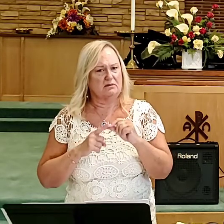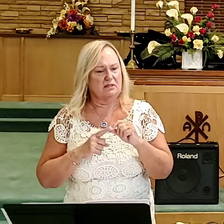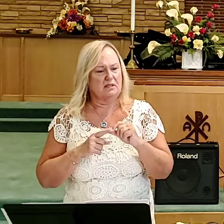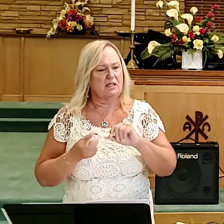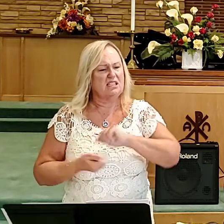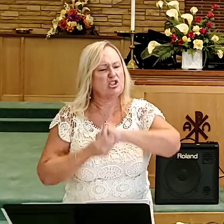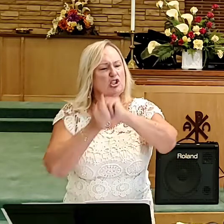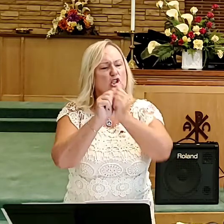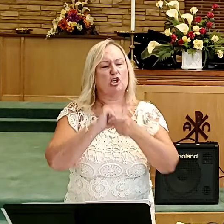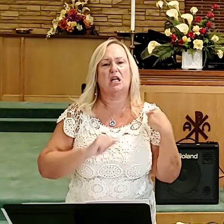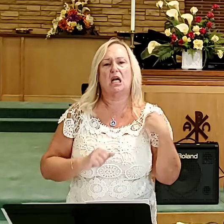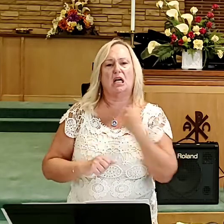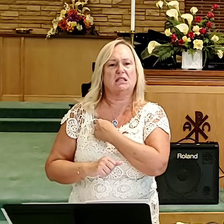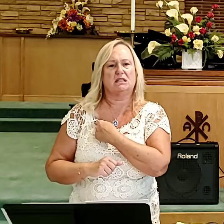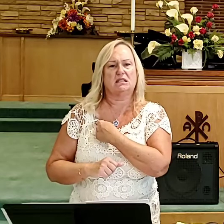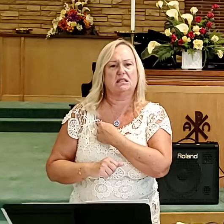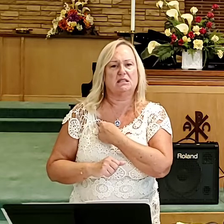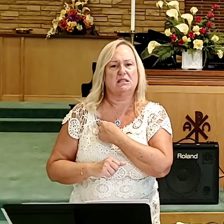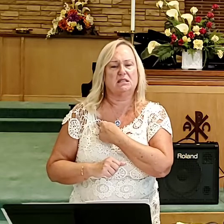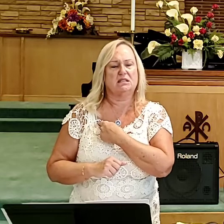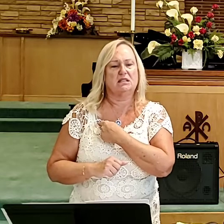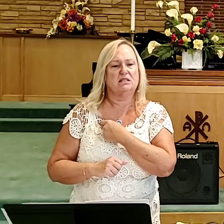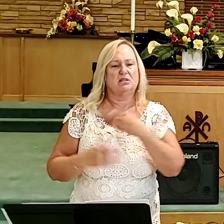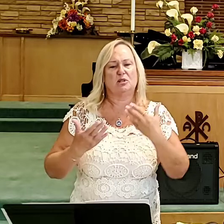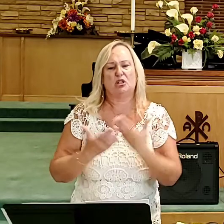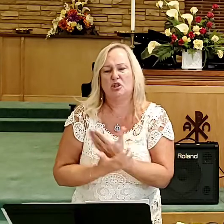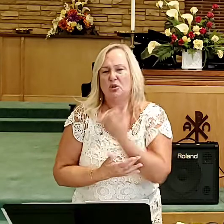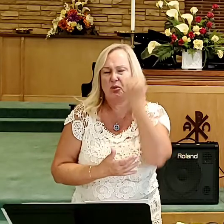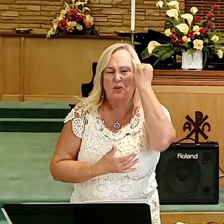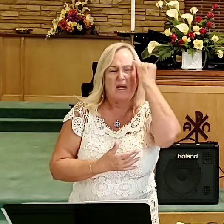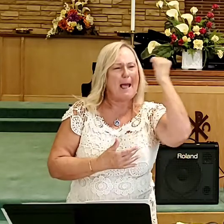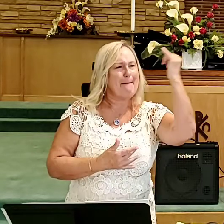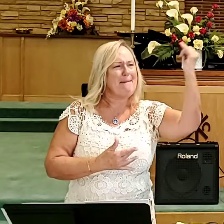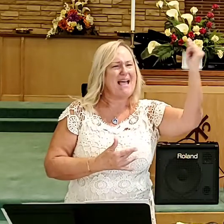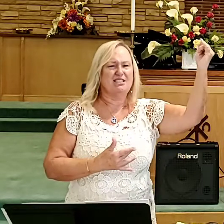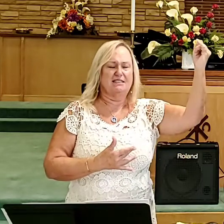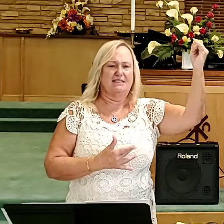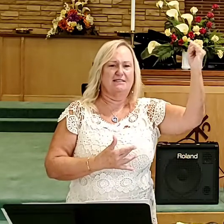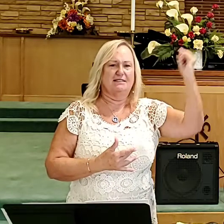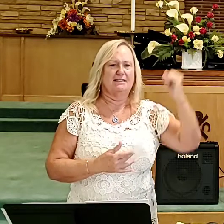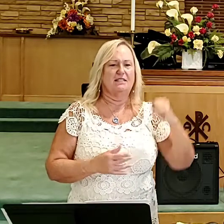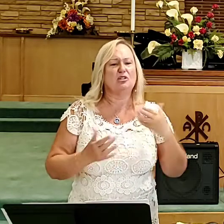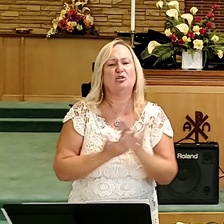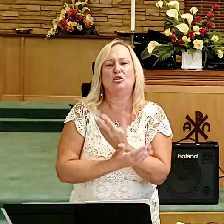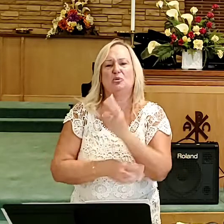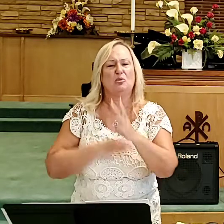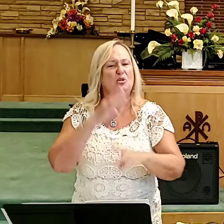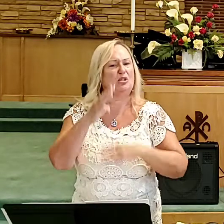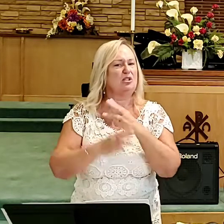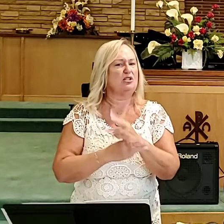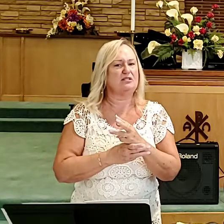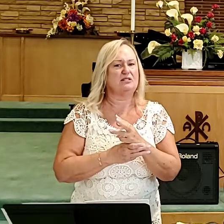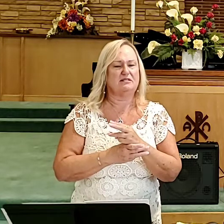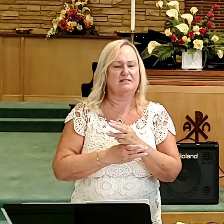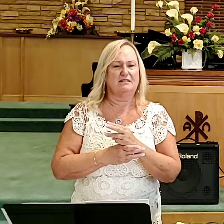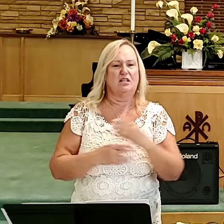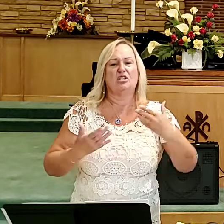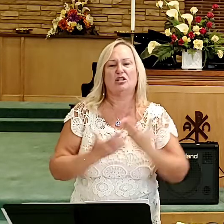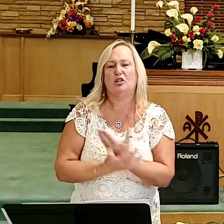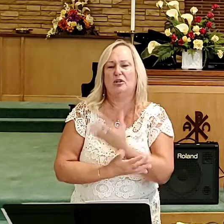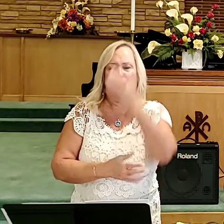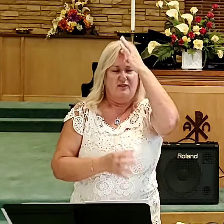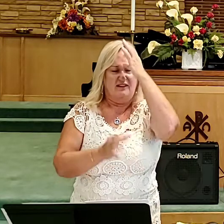and turn us to a new imagination, to a new world, to a